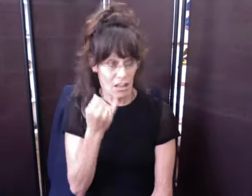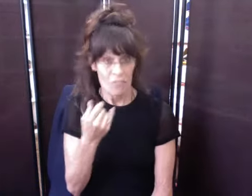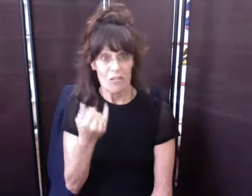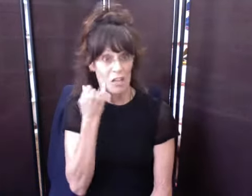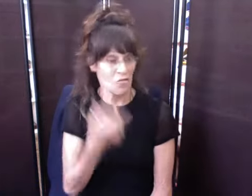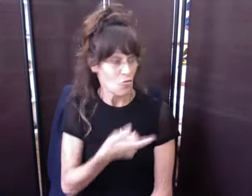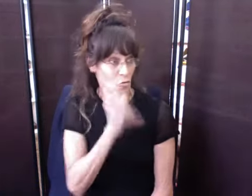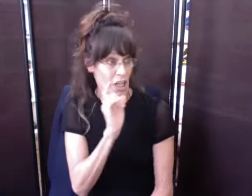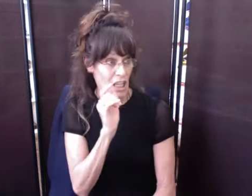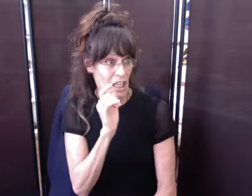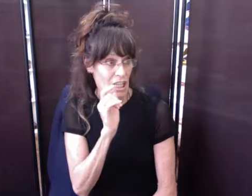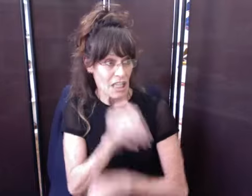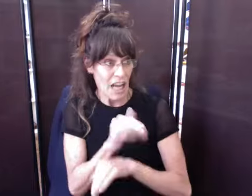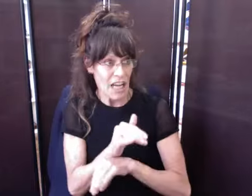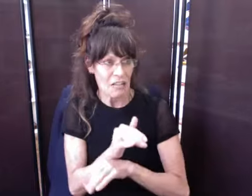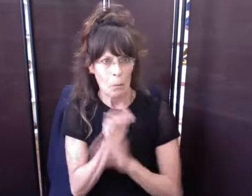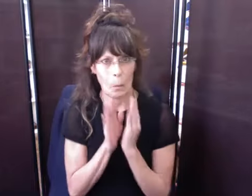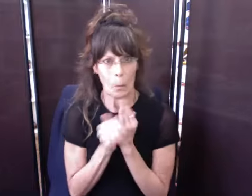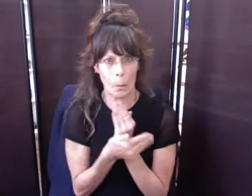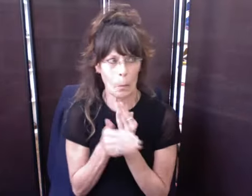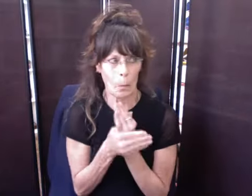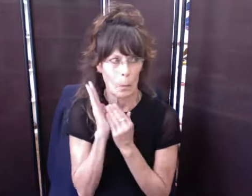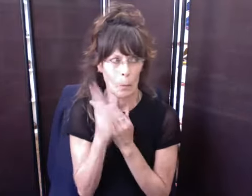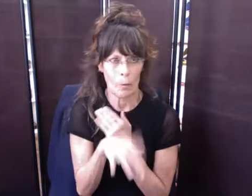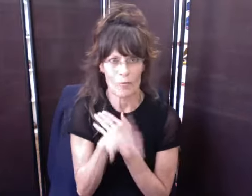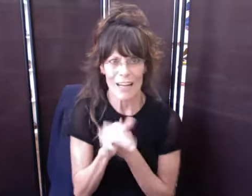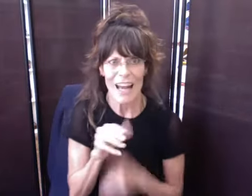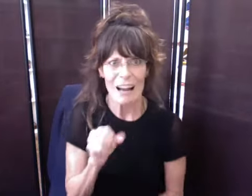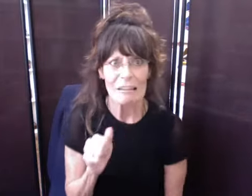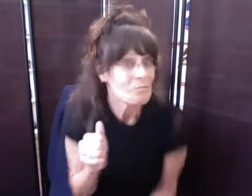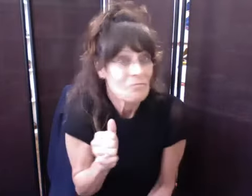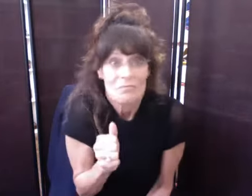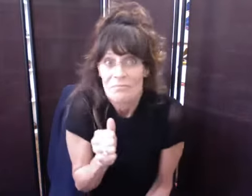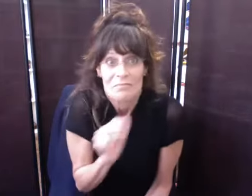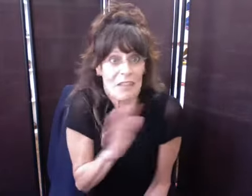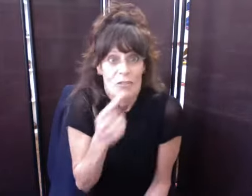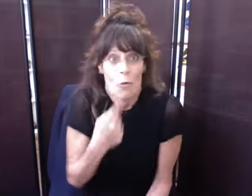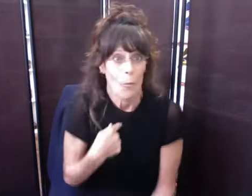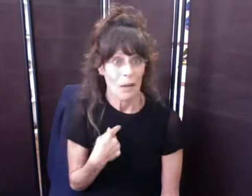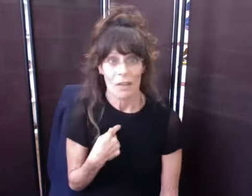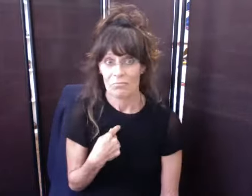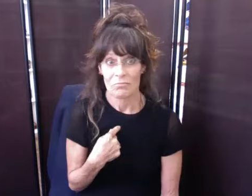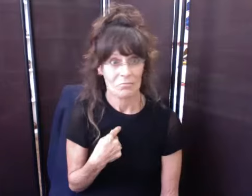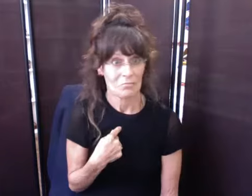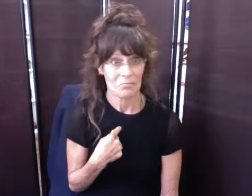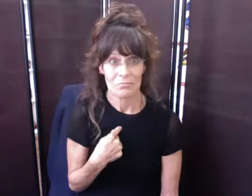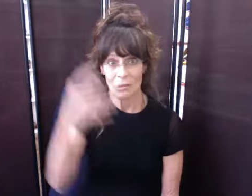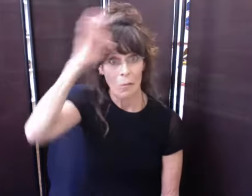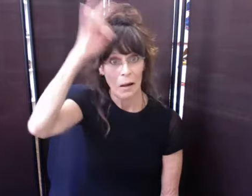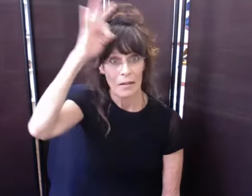either. There were a lot of things that my head never told me that almost always happened. Right? And